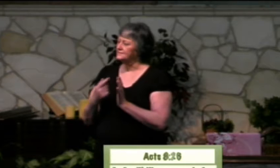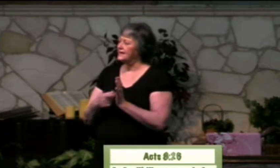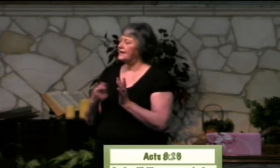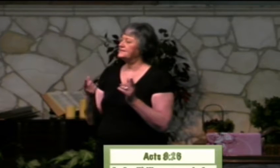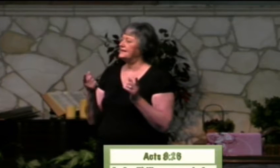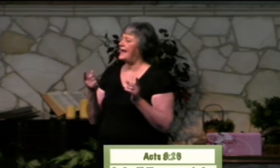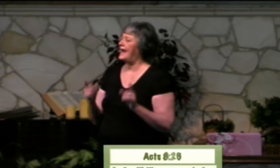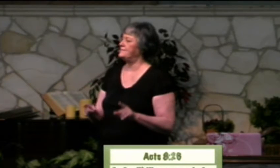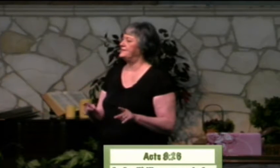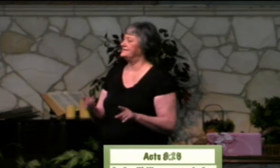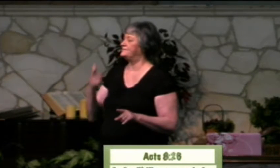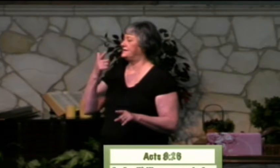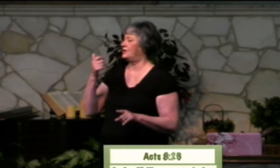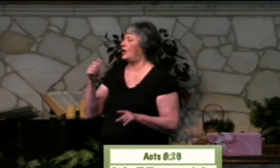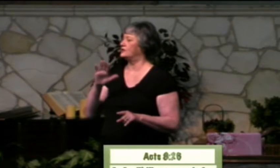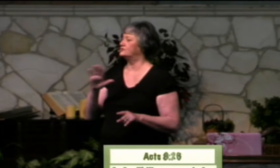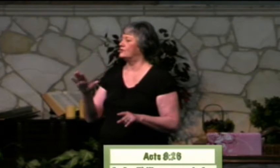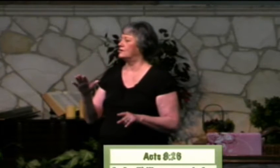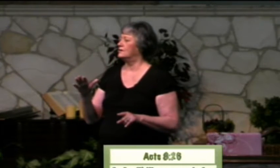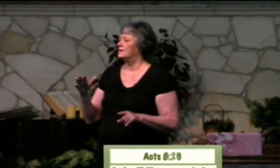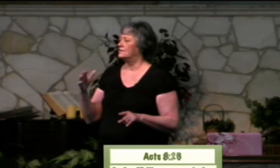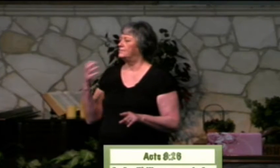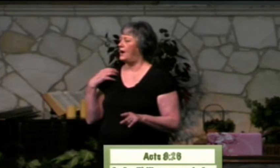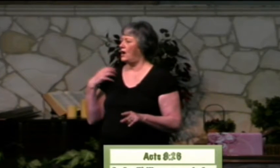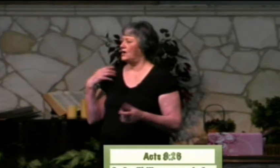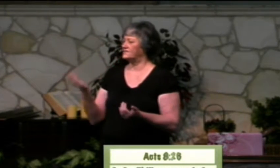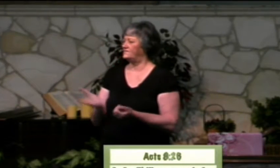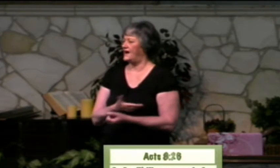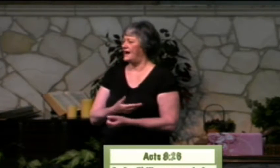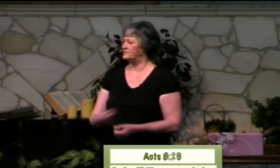Sometimes it happens because your boss fires you.